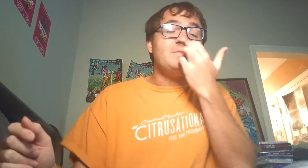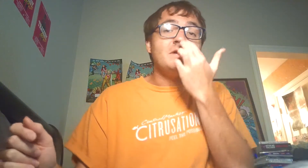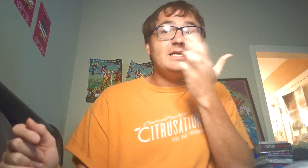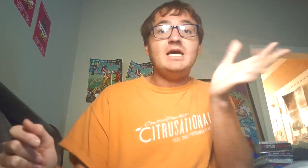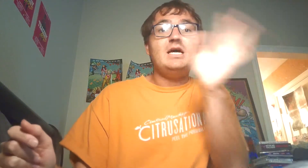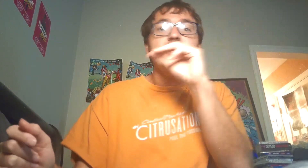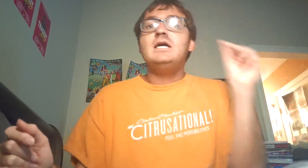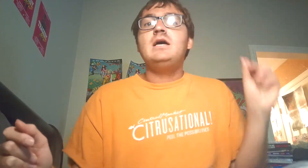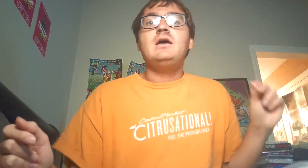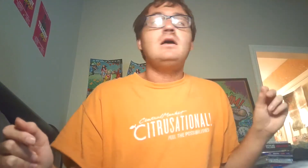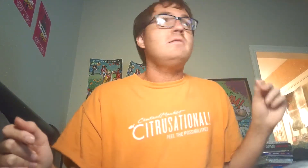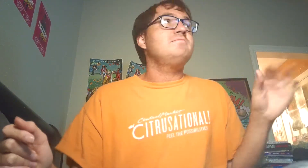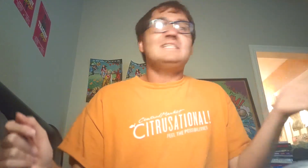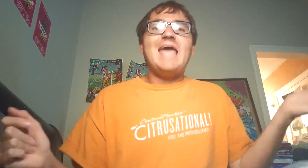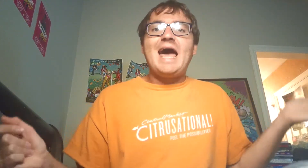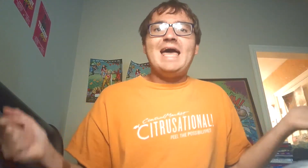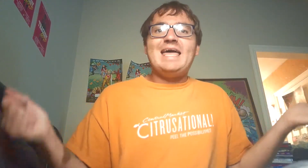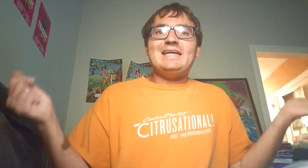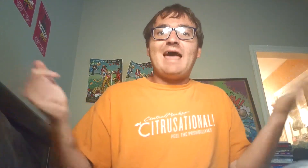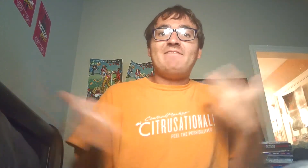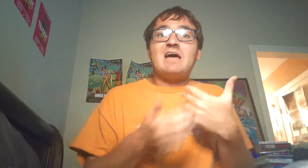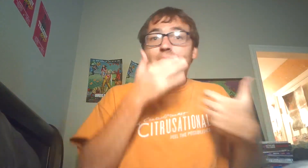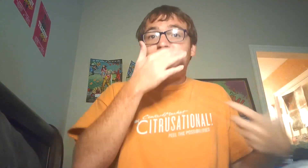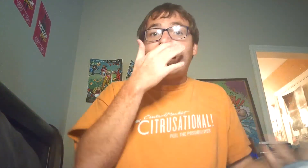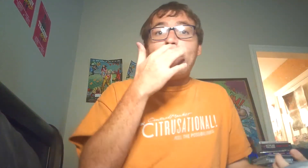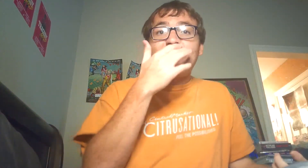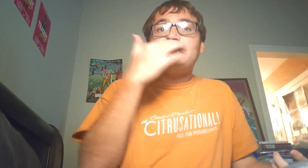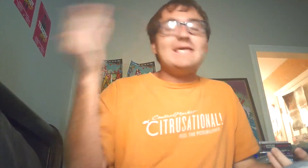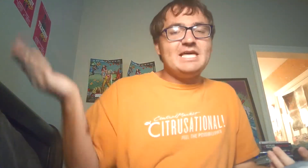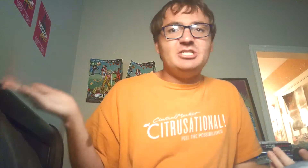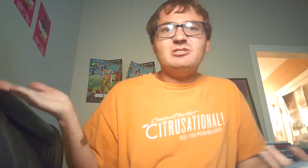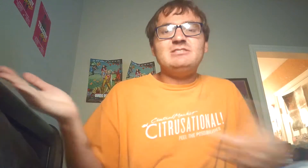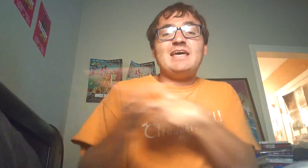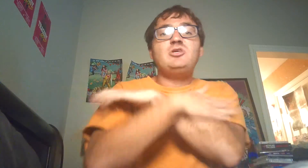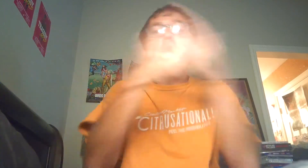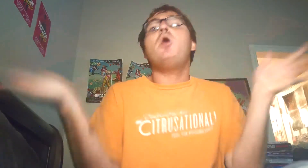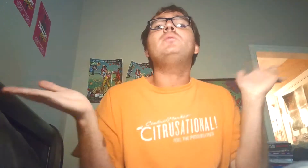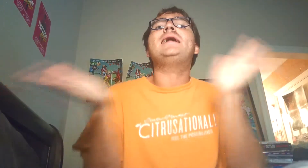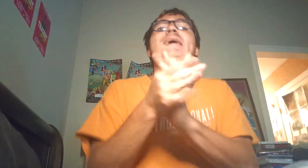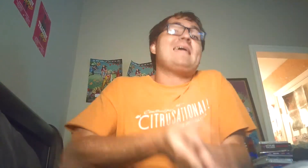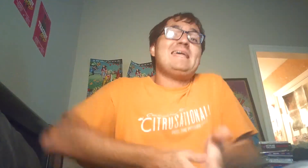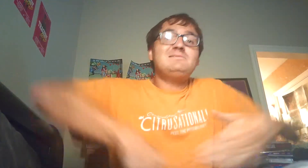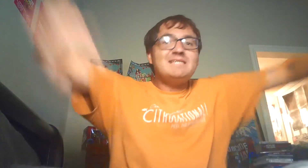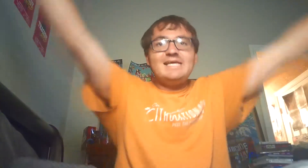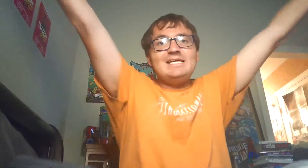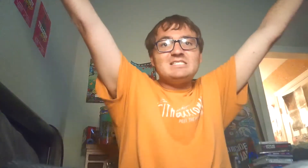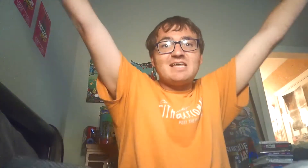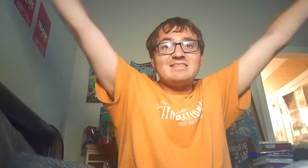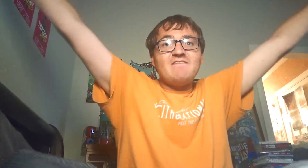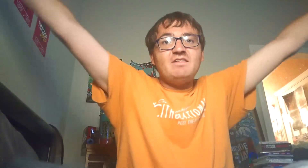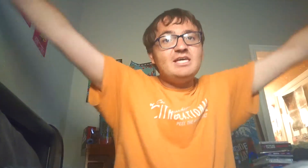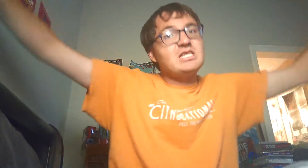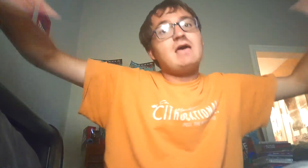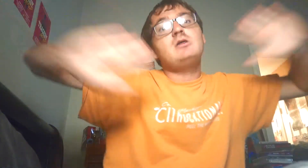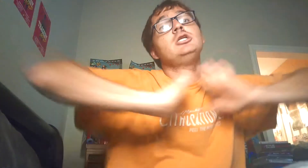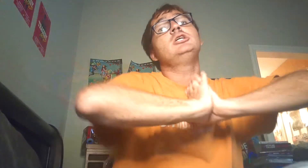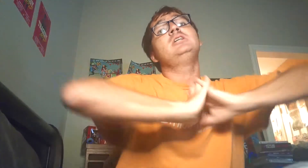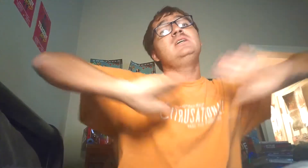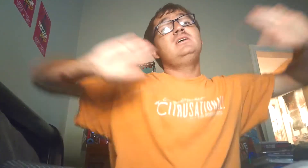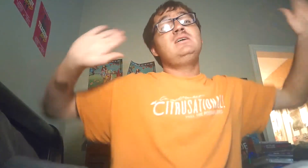Sabrina. Yeah, and I have a couple of the comics on my Kindle, and like, yo, like, it is what it is. Like, Netflix, I hope